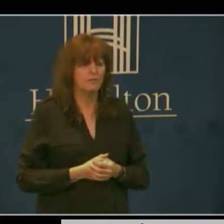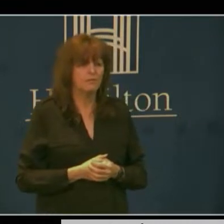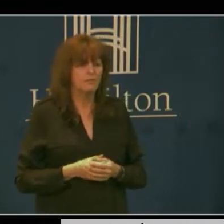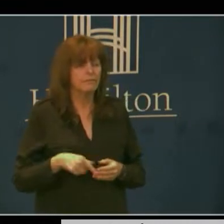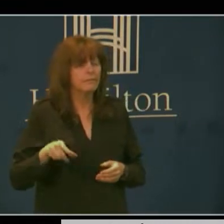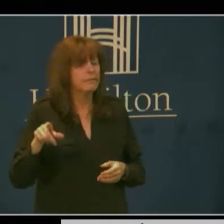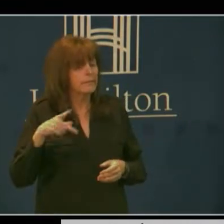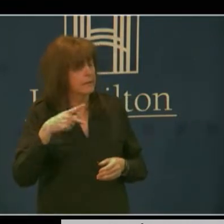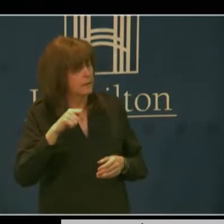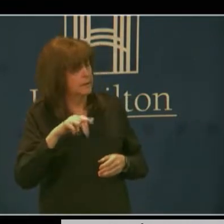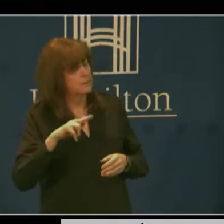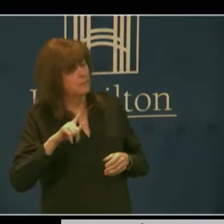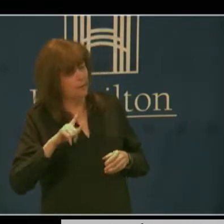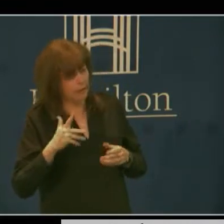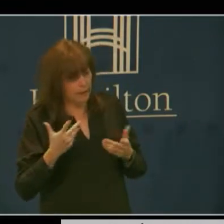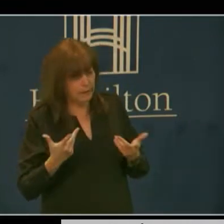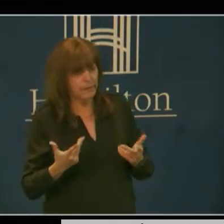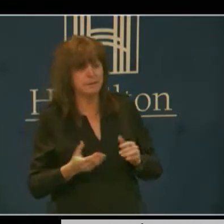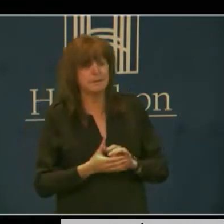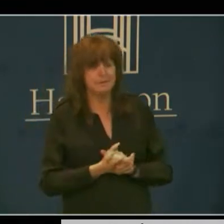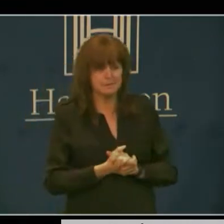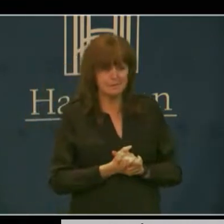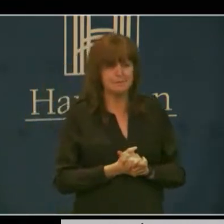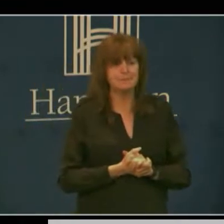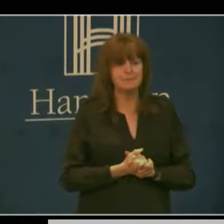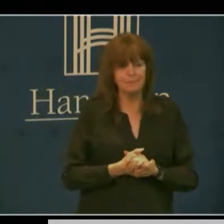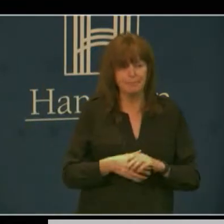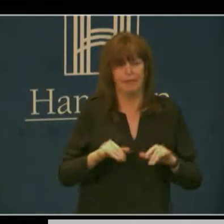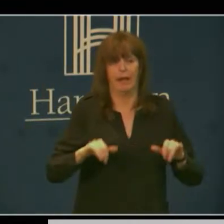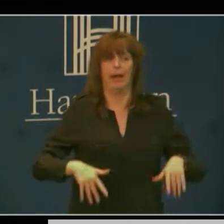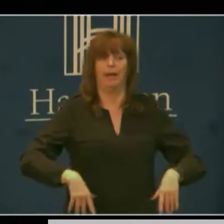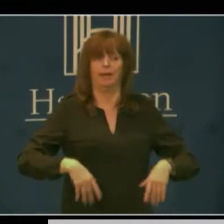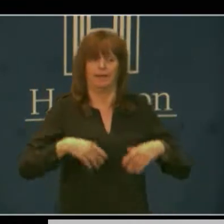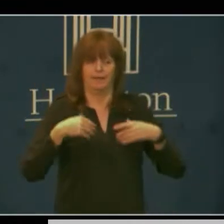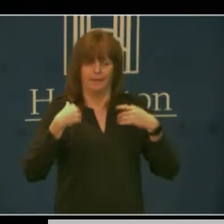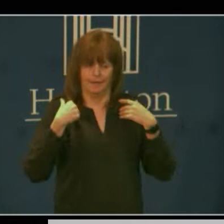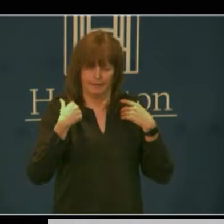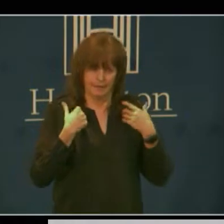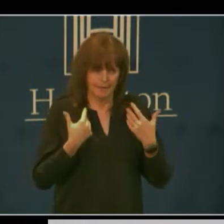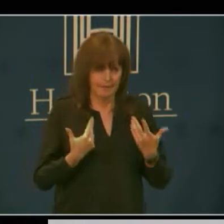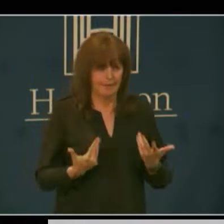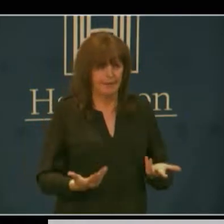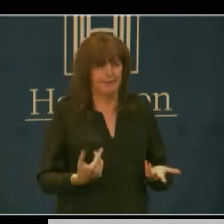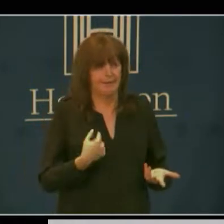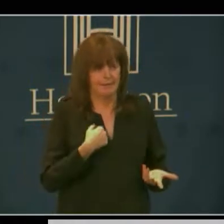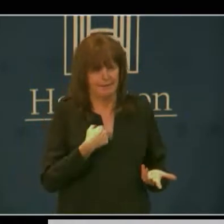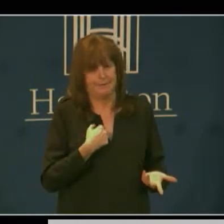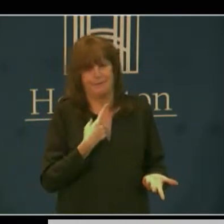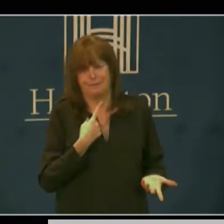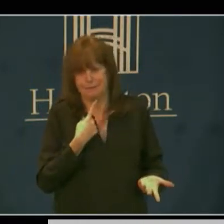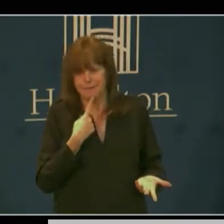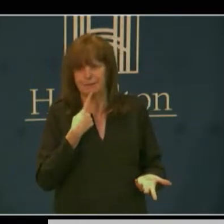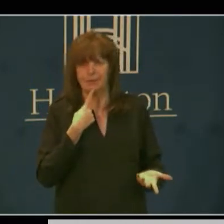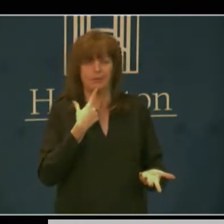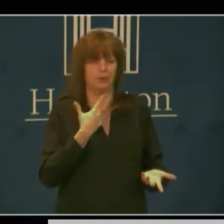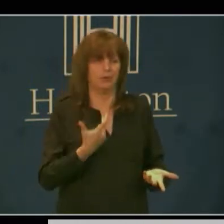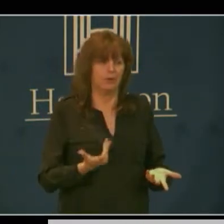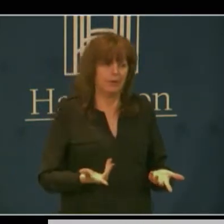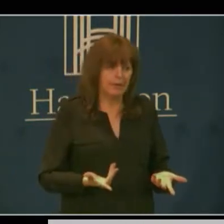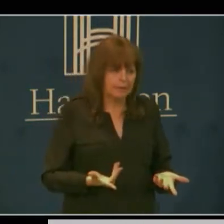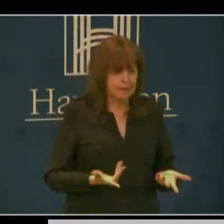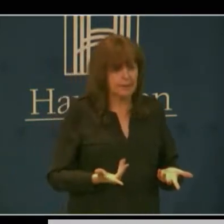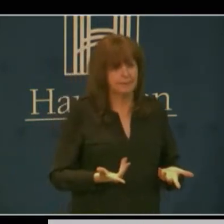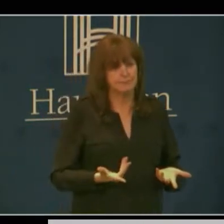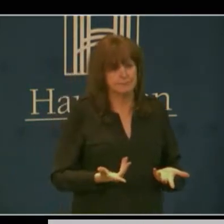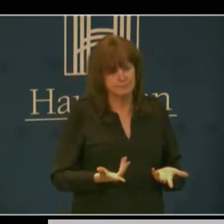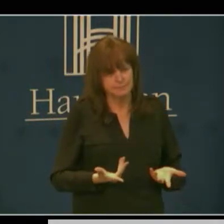but first of all, it is the most disappointing part of this job. To be honest, what each and every one of us can do, the some